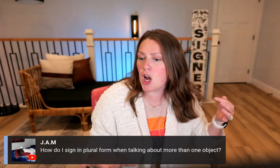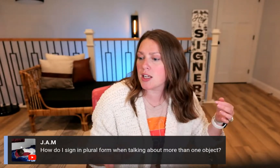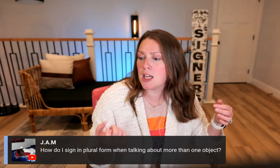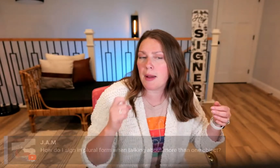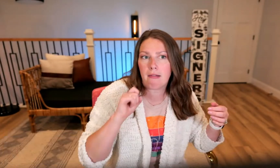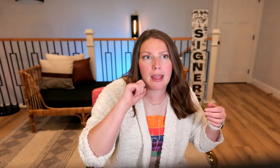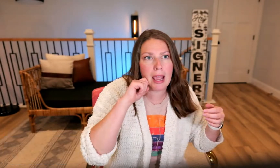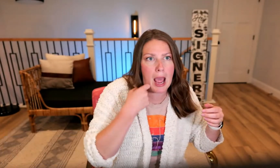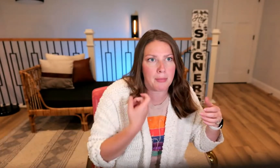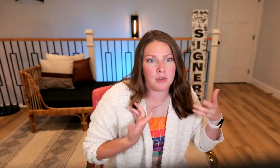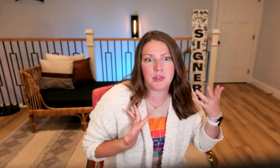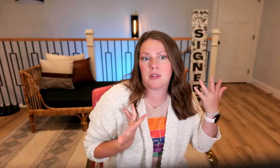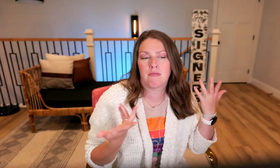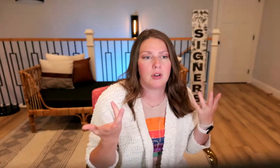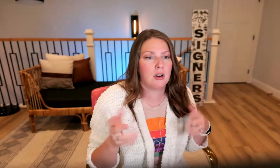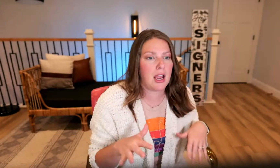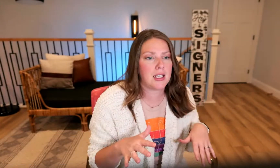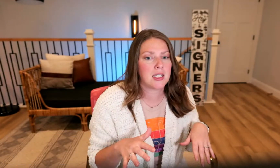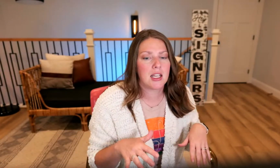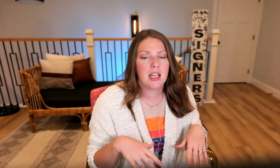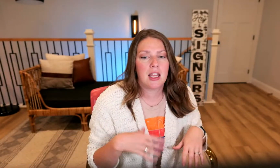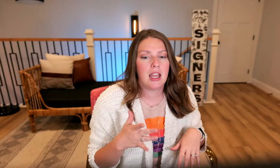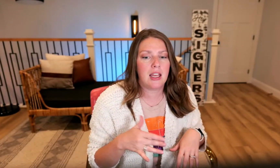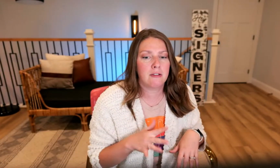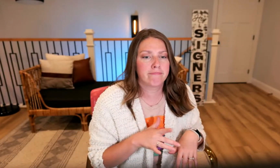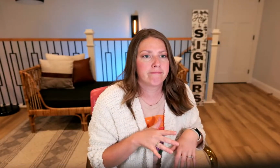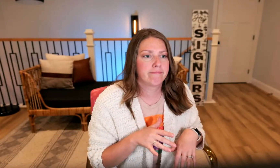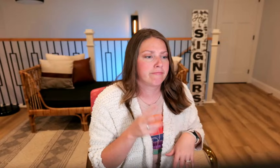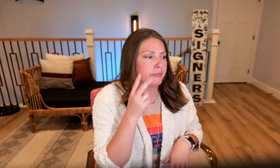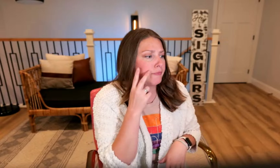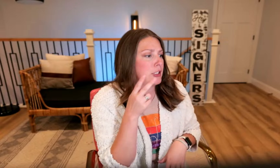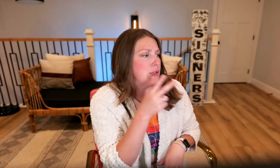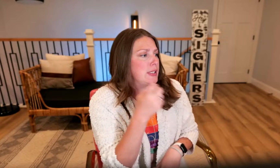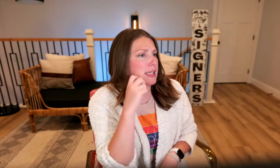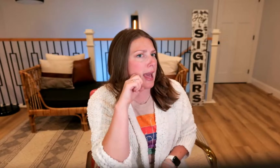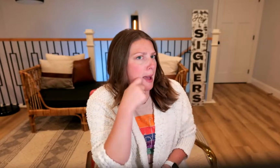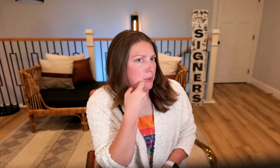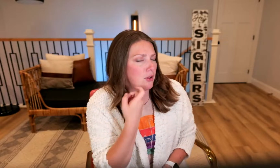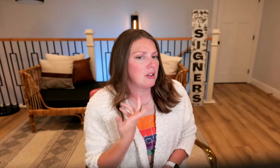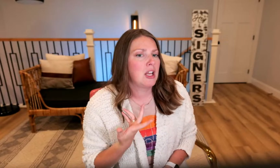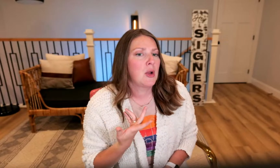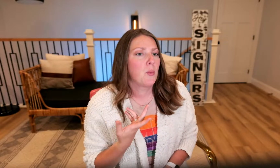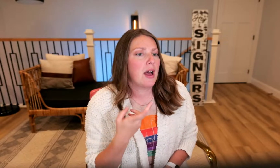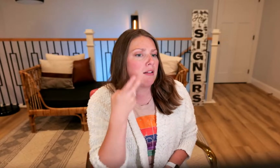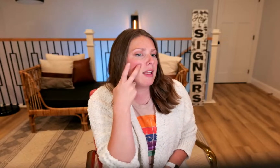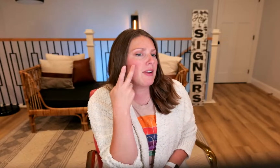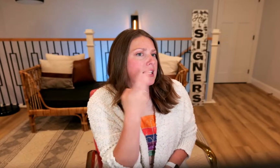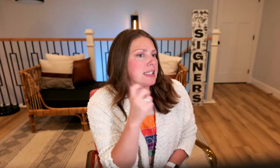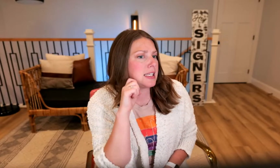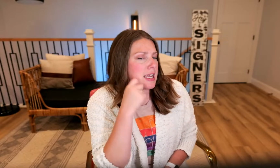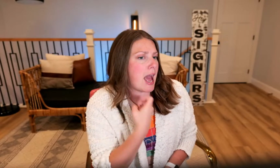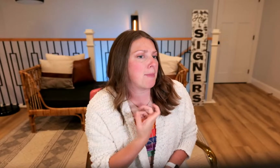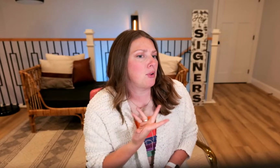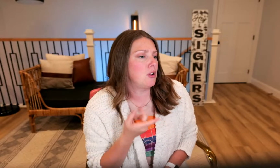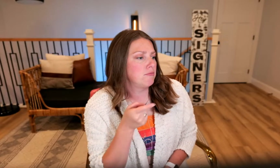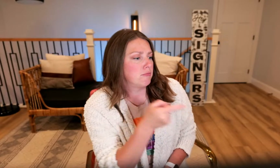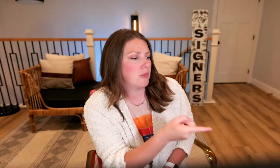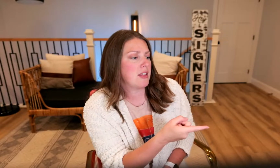talking about like apples, all right? And see the apple. Well, if I did see apple right